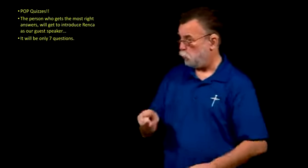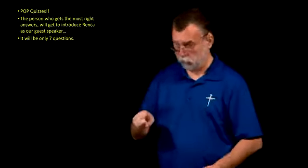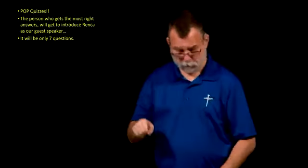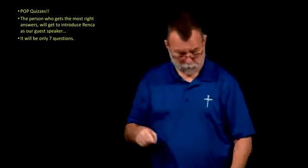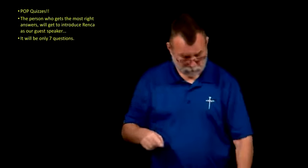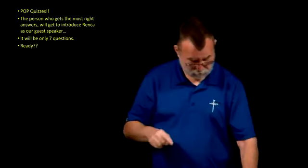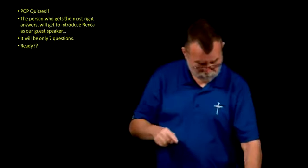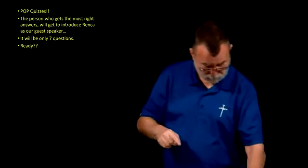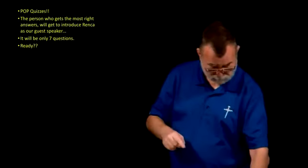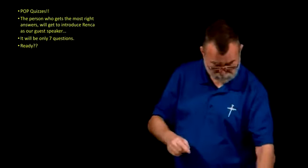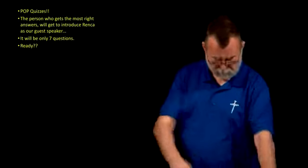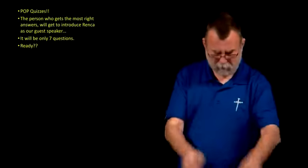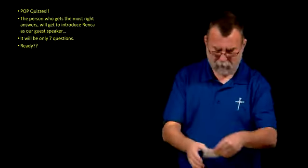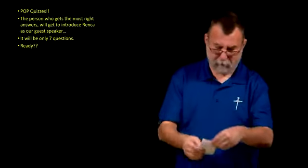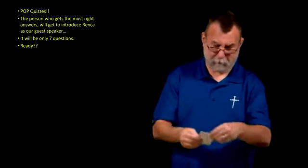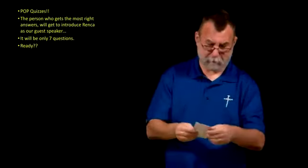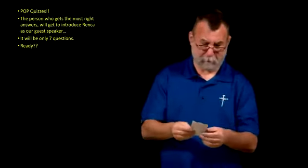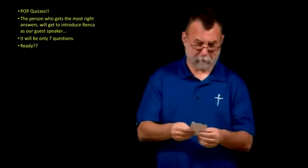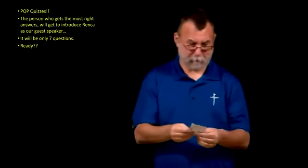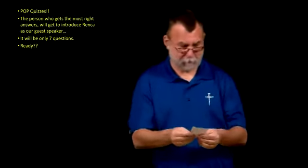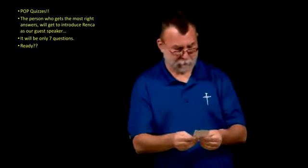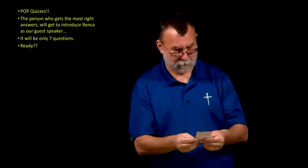My first question is, are you ready?